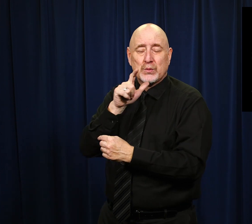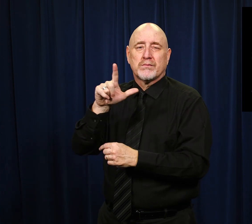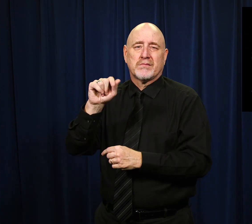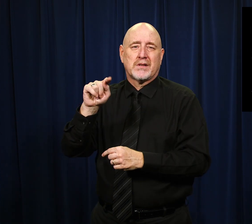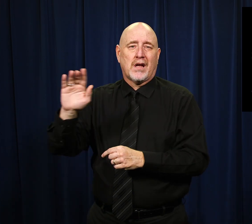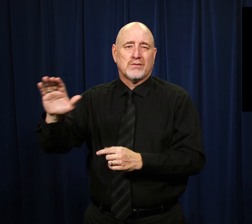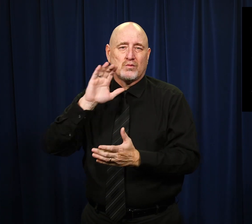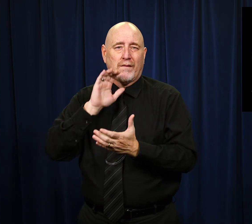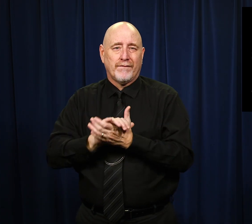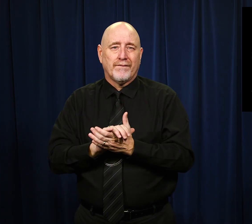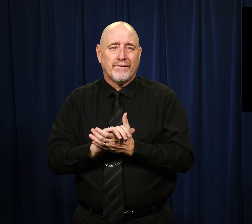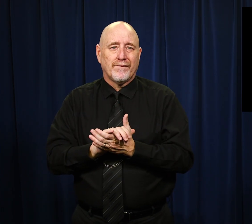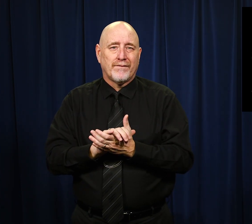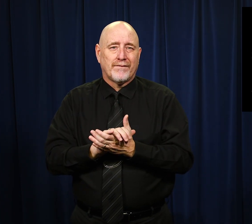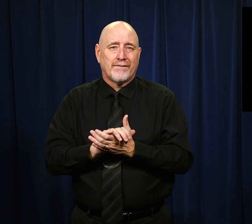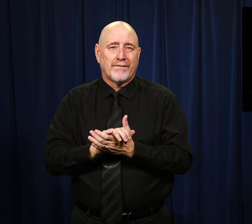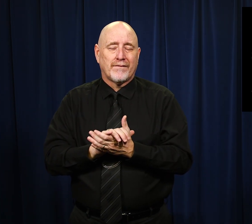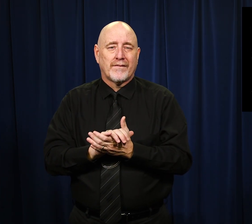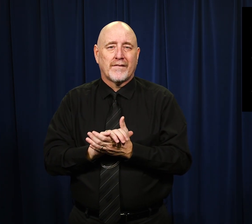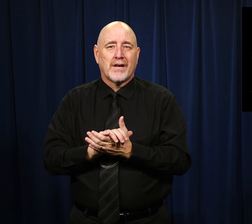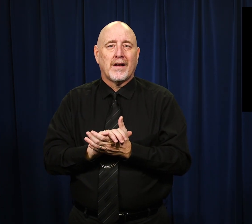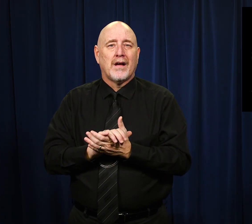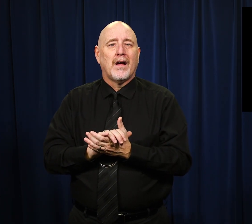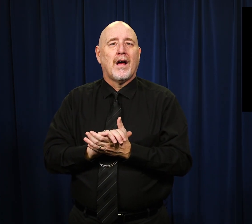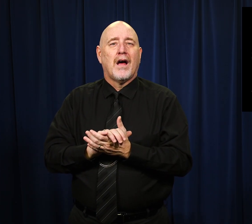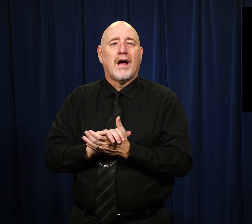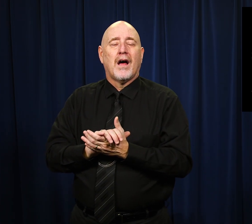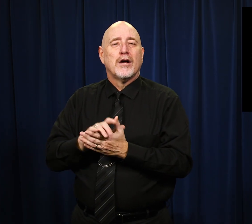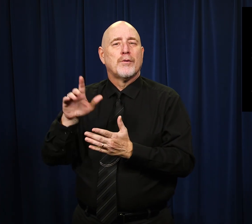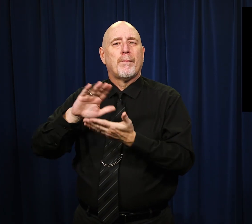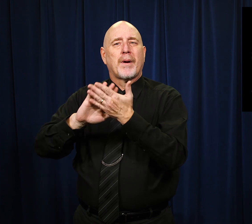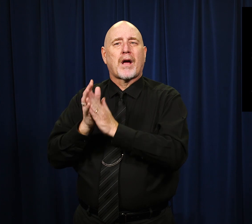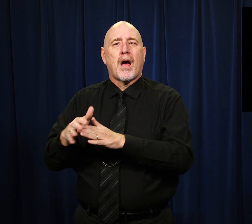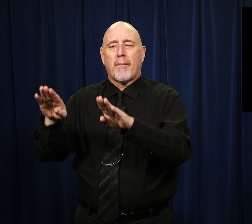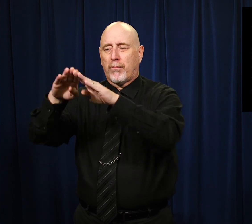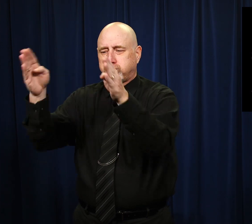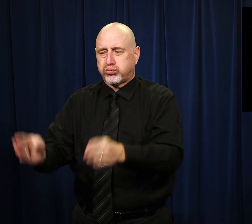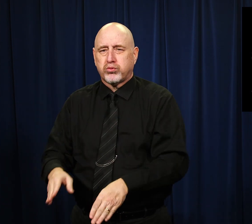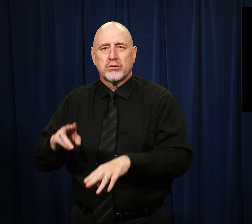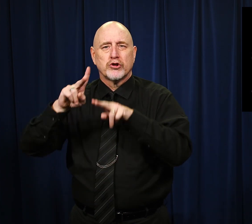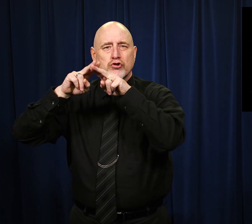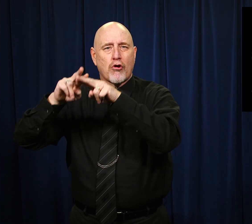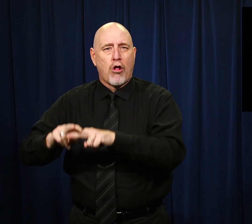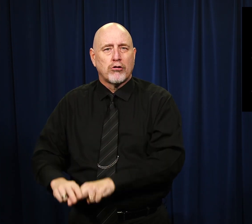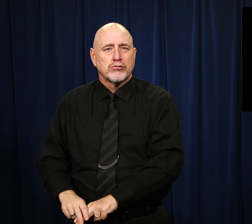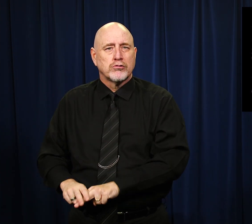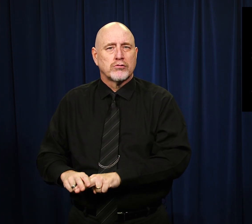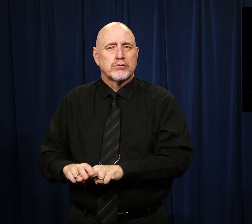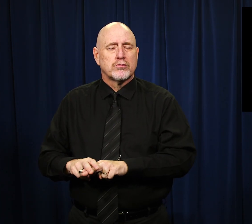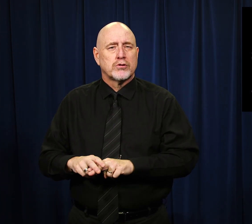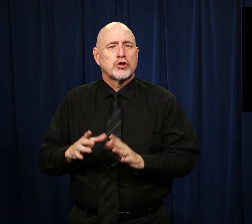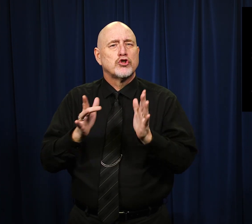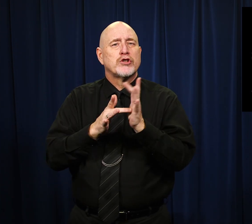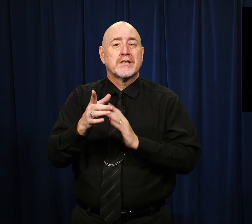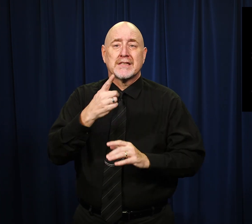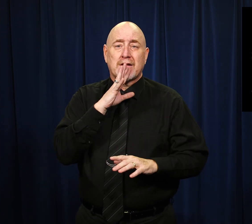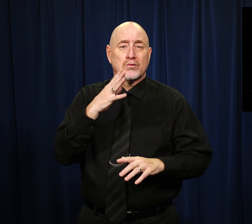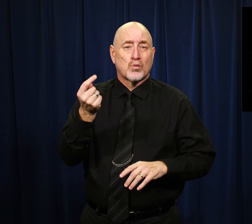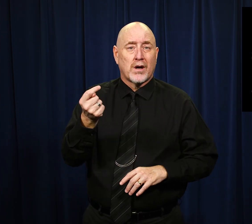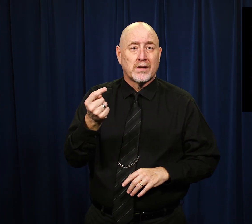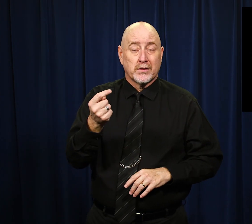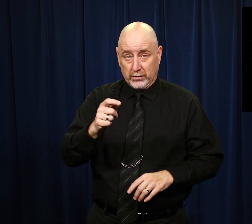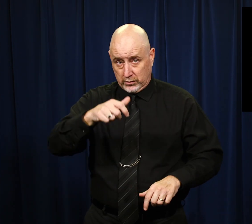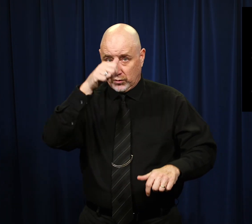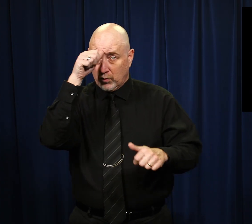about Lot's wife. She is made a pillar of salt as a result. And what did Jesus say about this? He